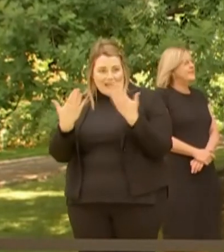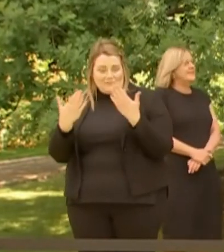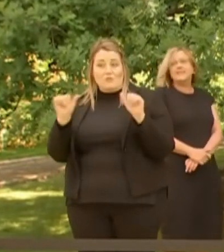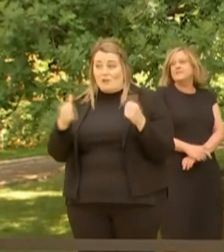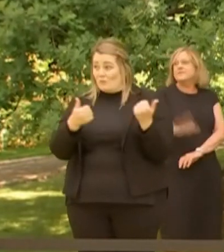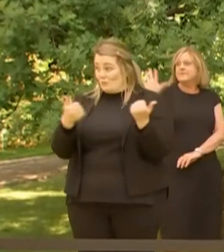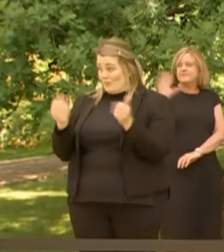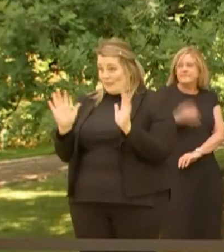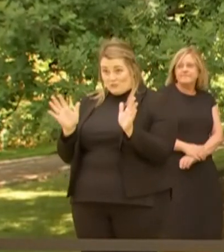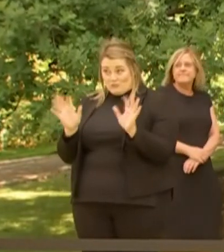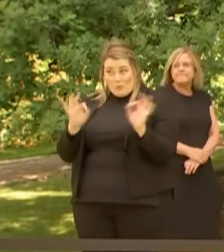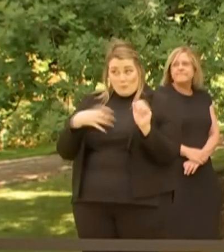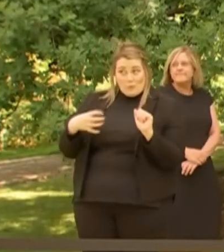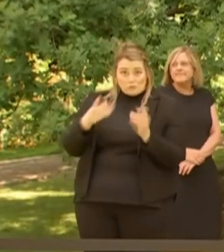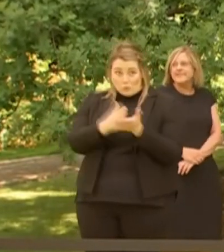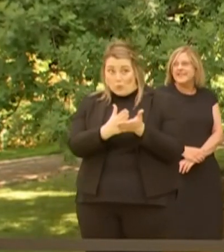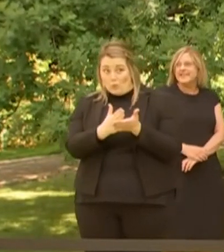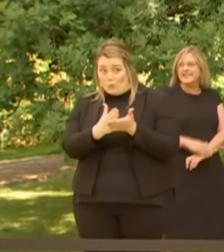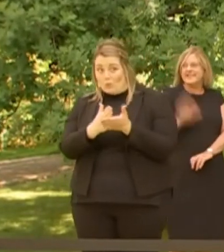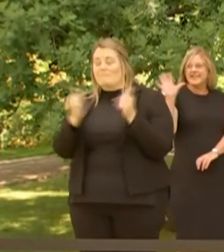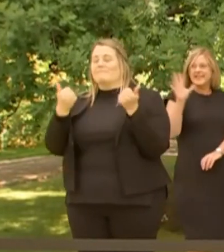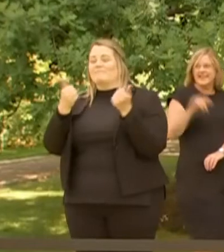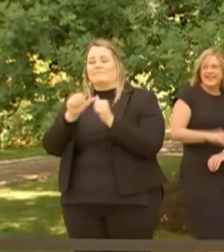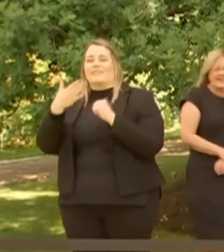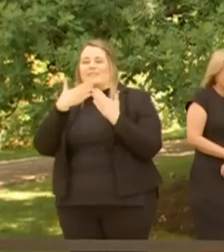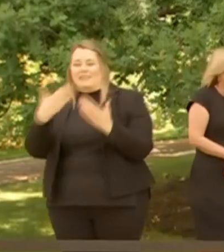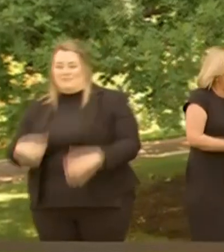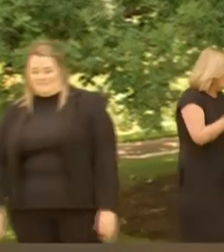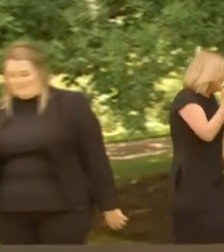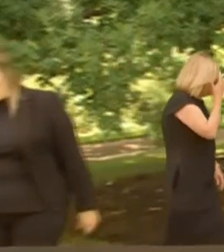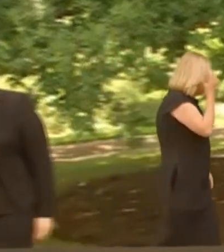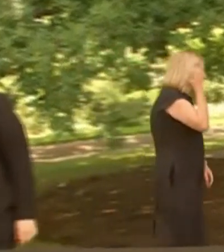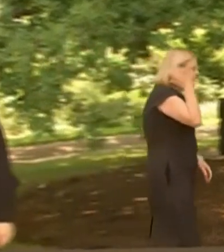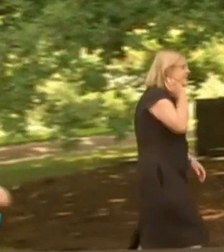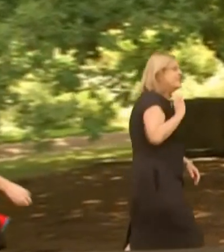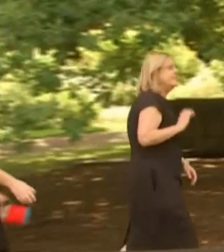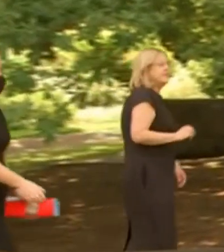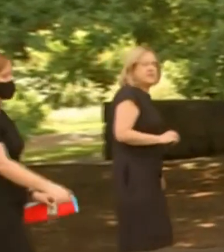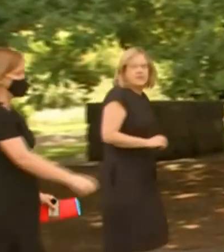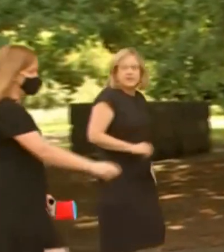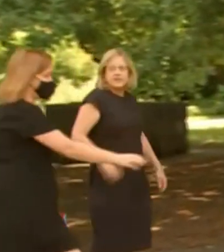issues? You sure? Excellent. Thank you. See you later in the week, I think.